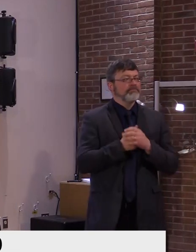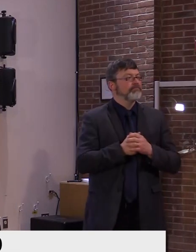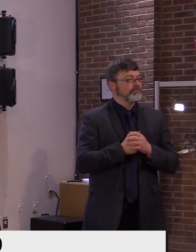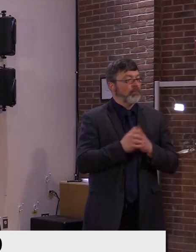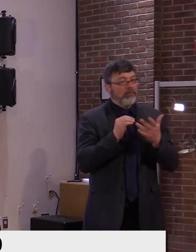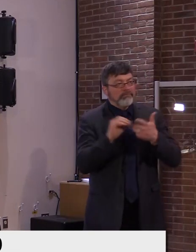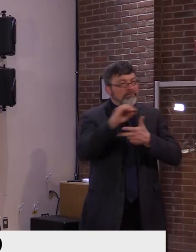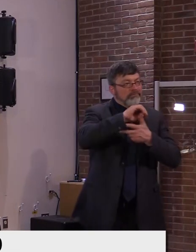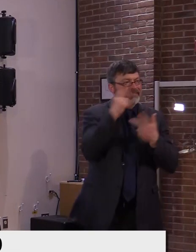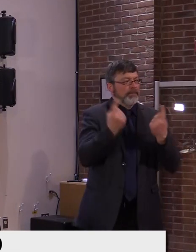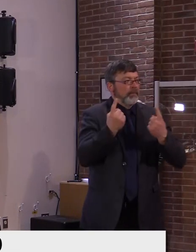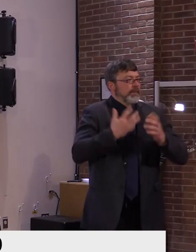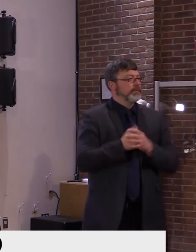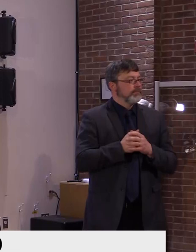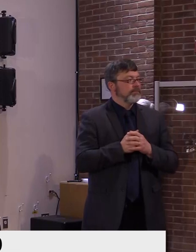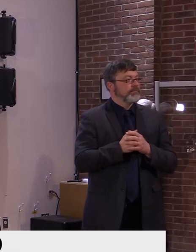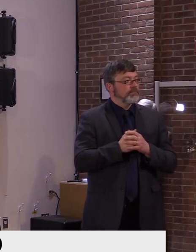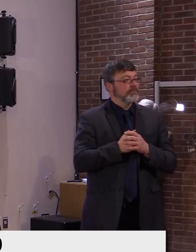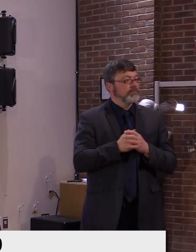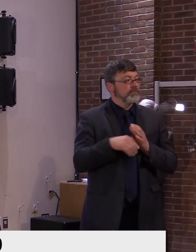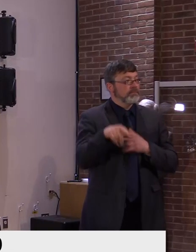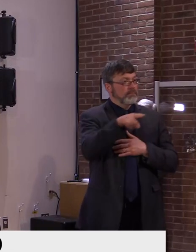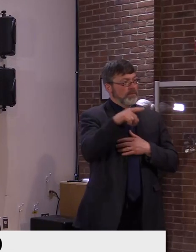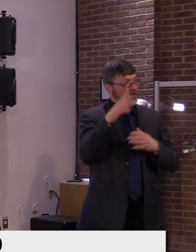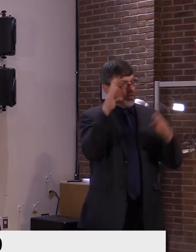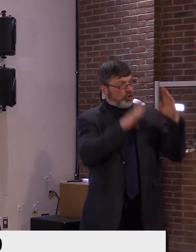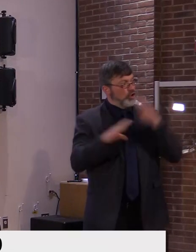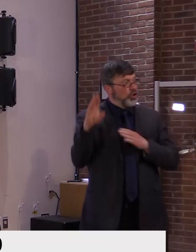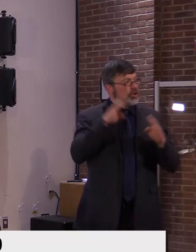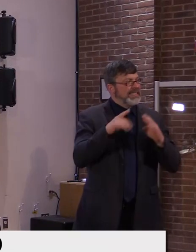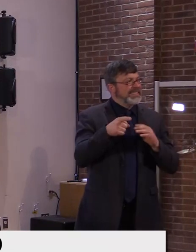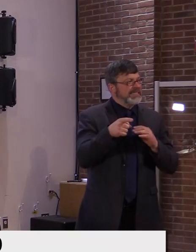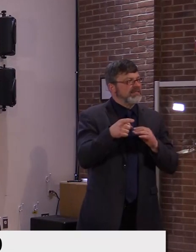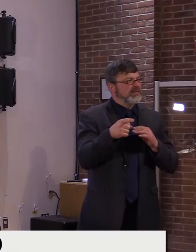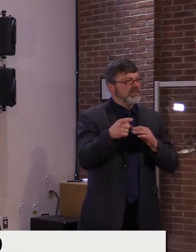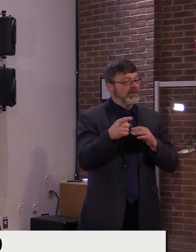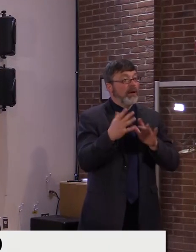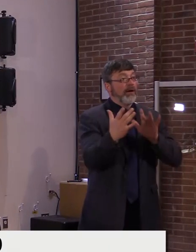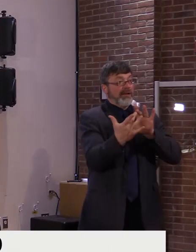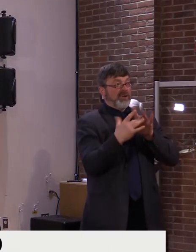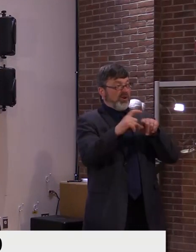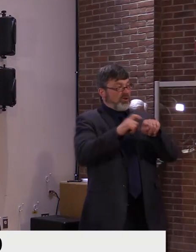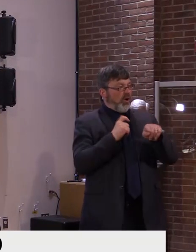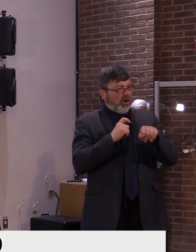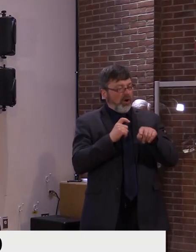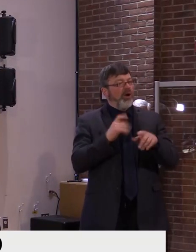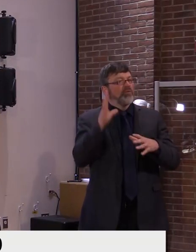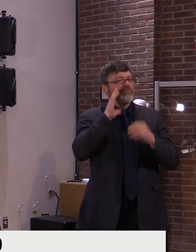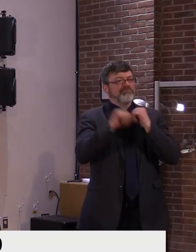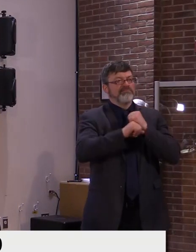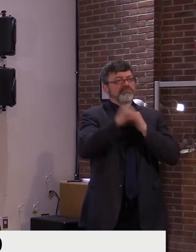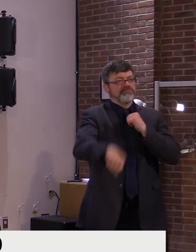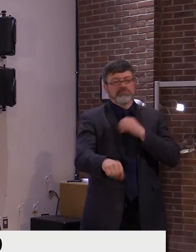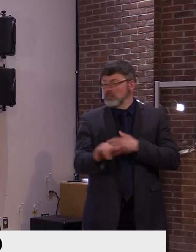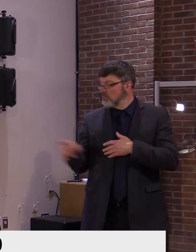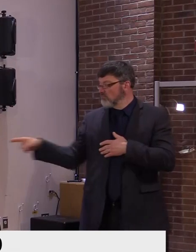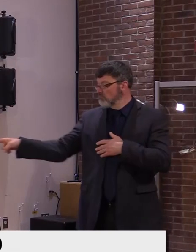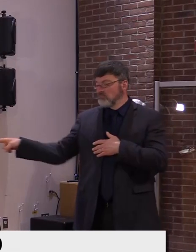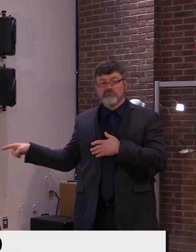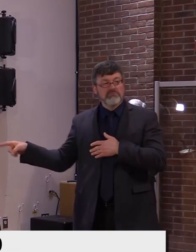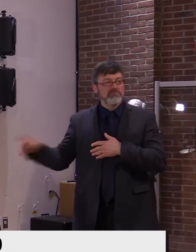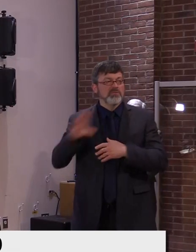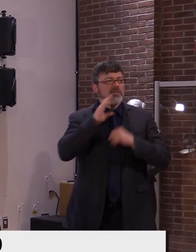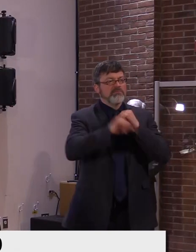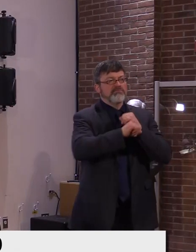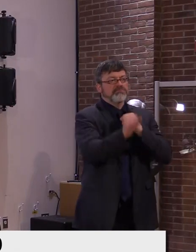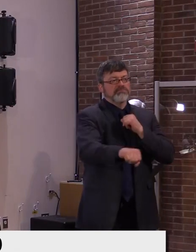morning, you may experience some longer wait times, and we appreciate your patience and understanding that there are others that